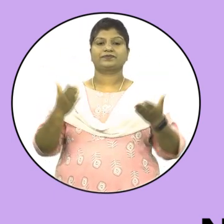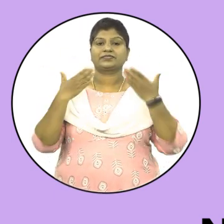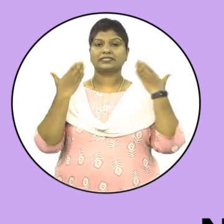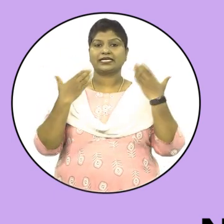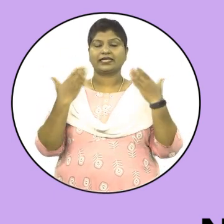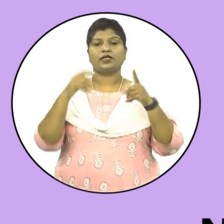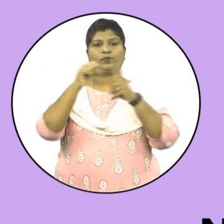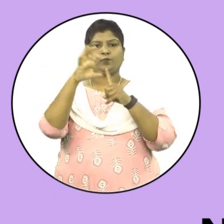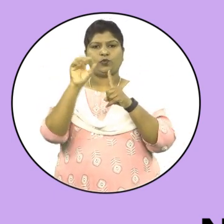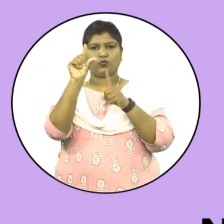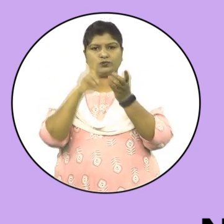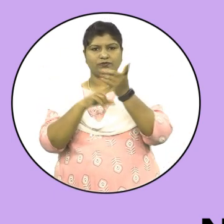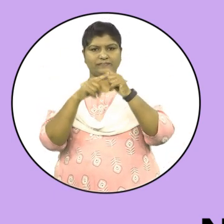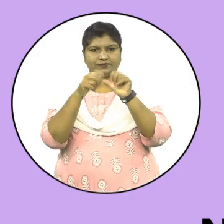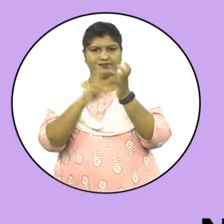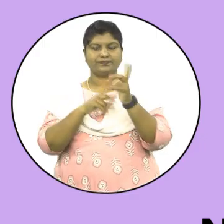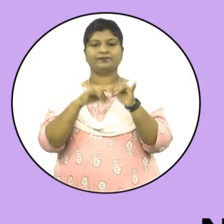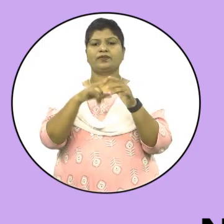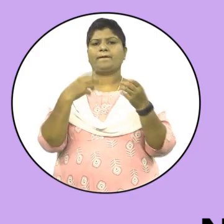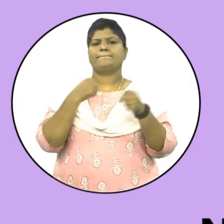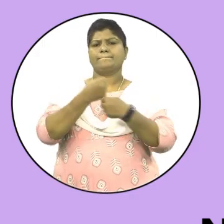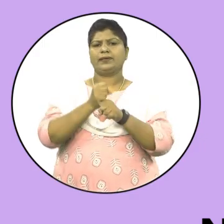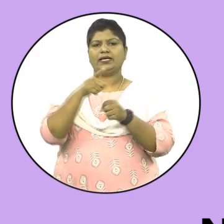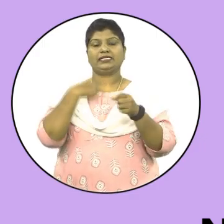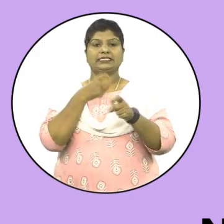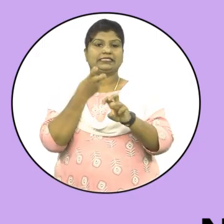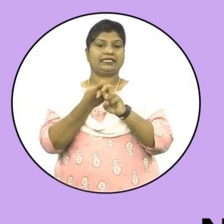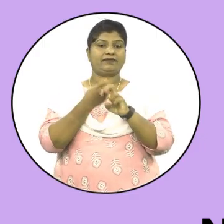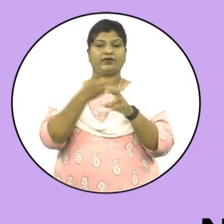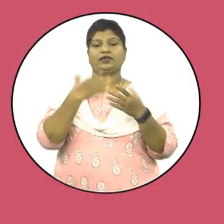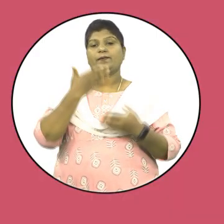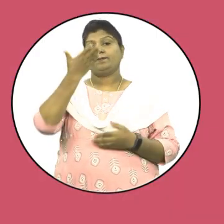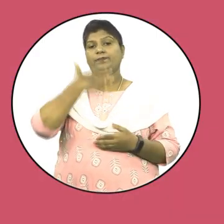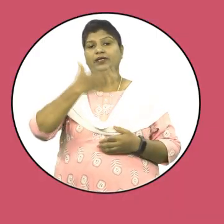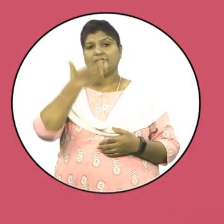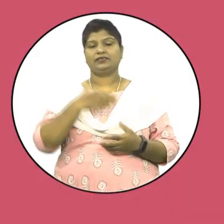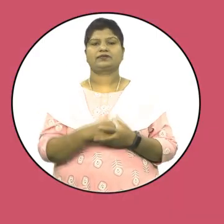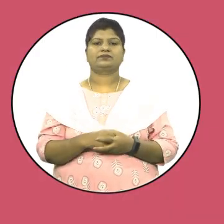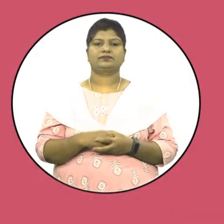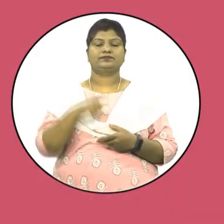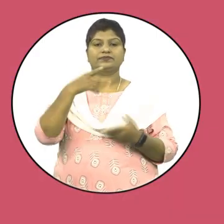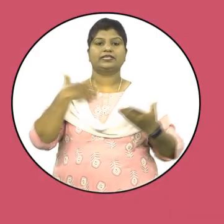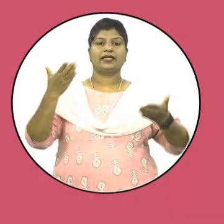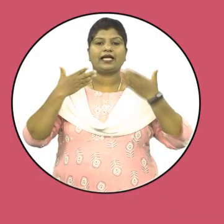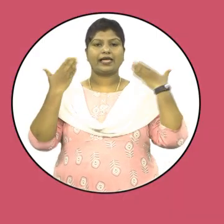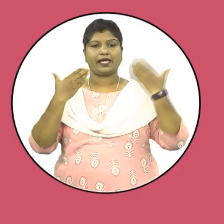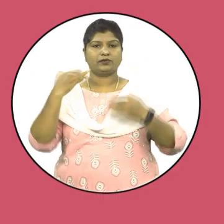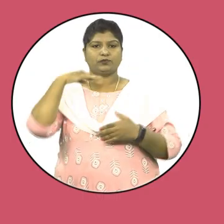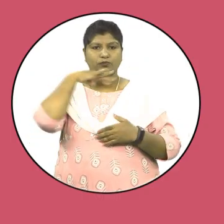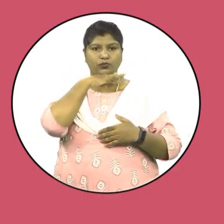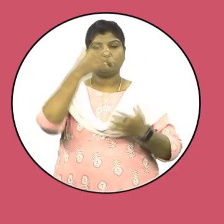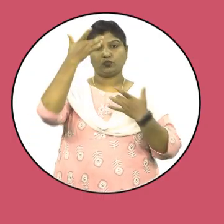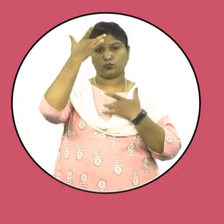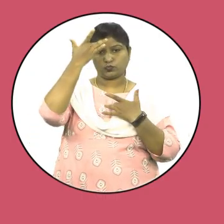Airborne pollutants make it difficult to breathe. Air pollution causes